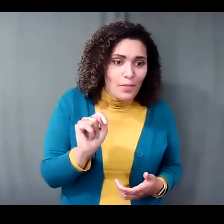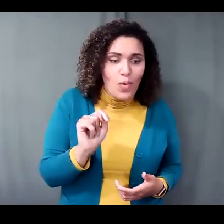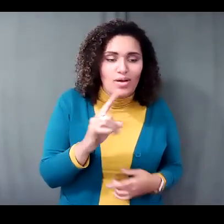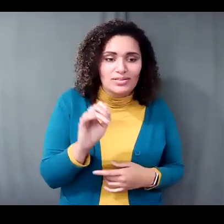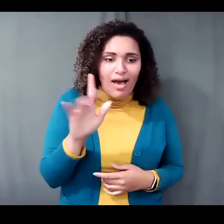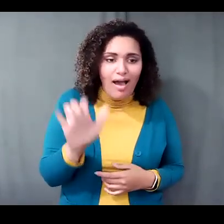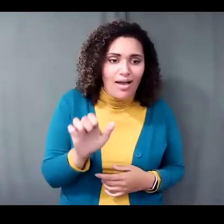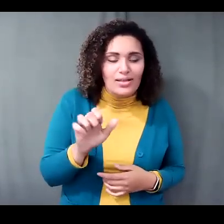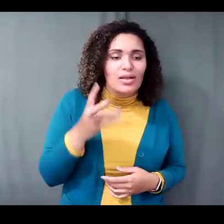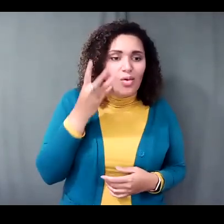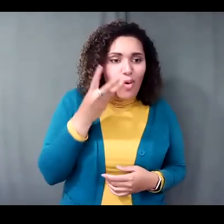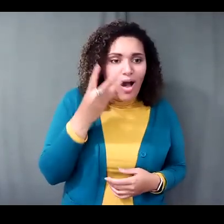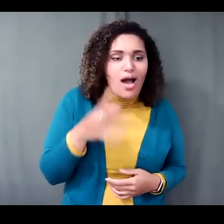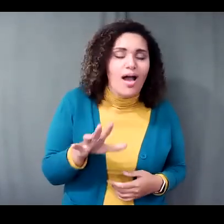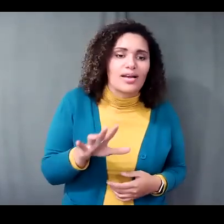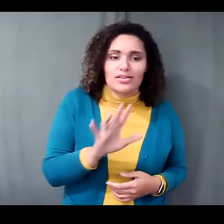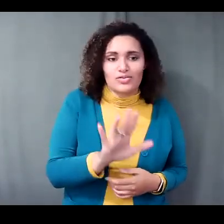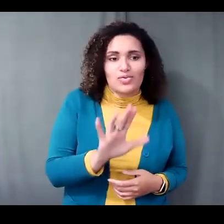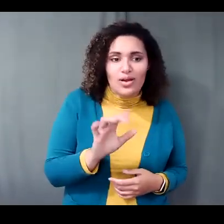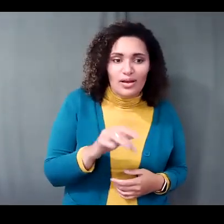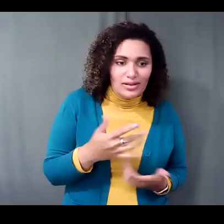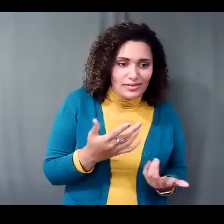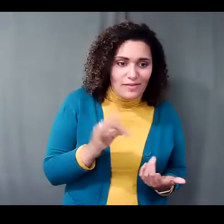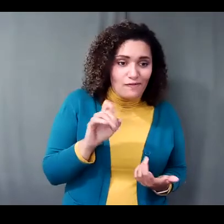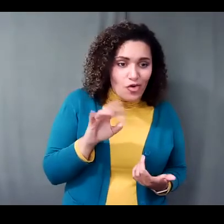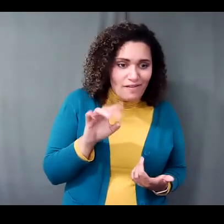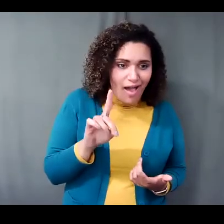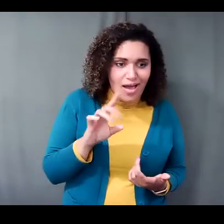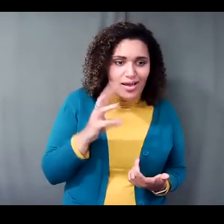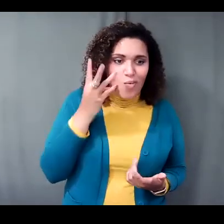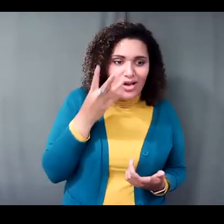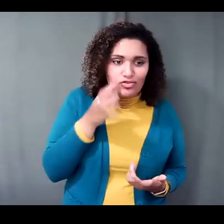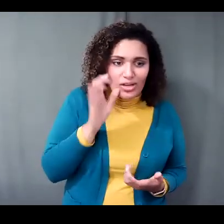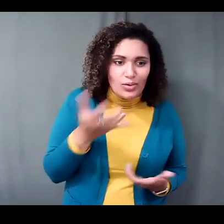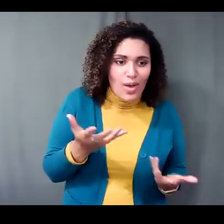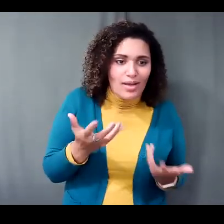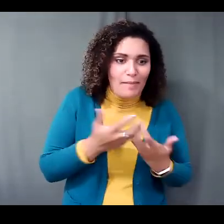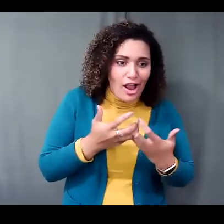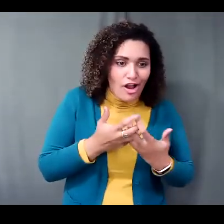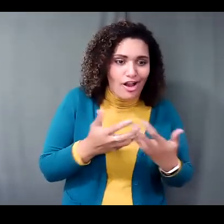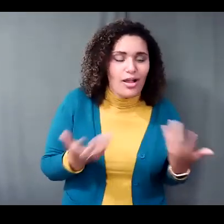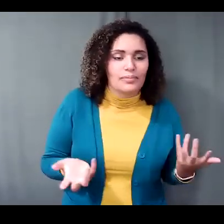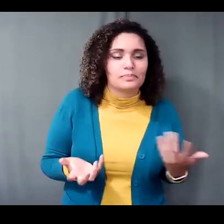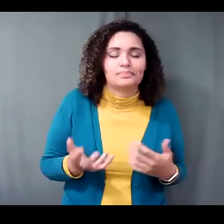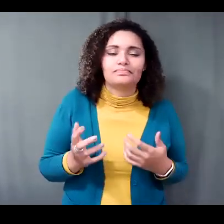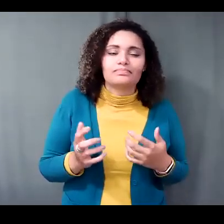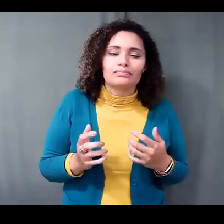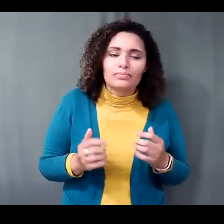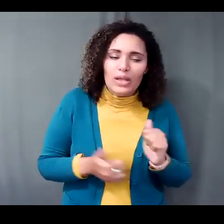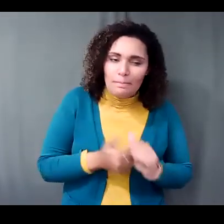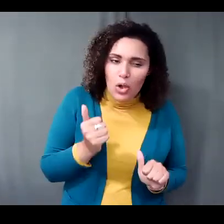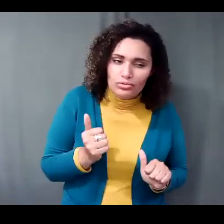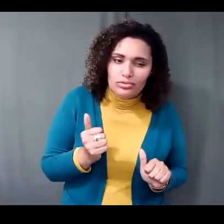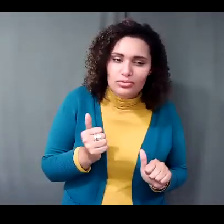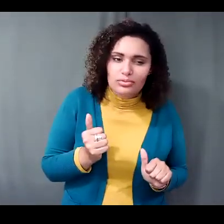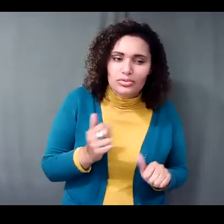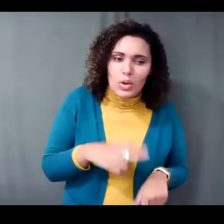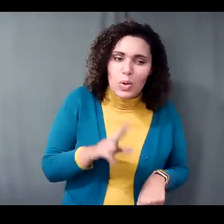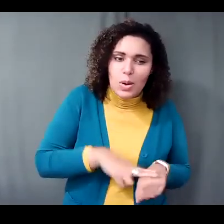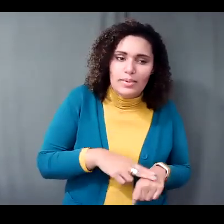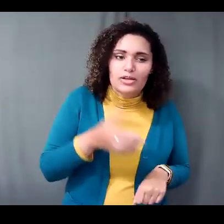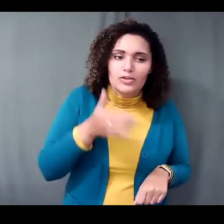7. we're drinking 7 because There you that's what I had. I forgot to pick up any 8. But it's also good. It's all the same thing. It's just a little